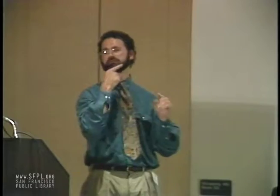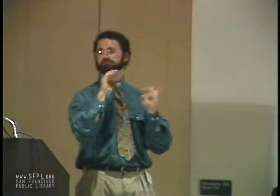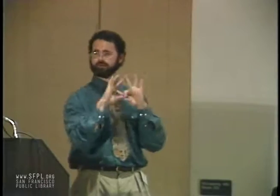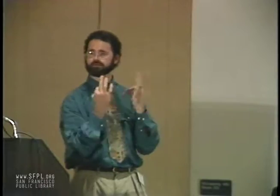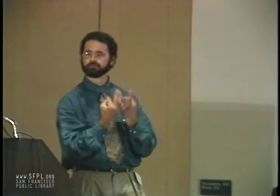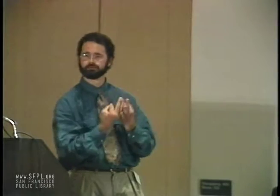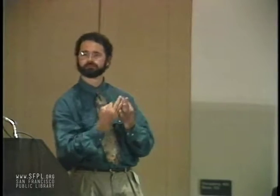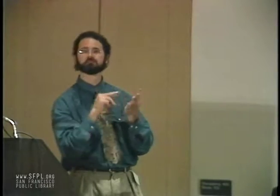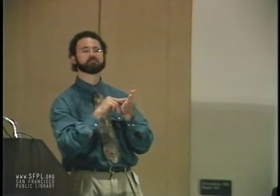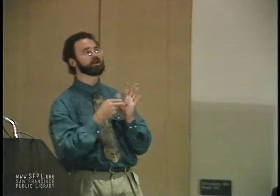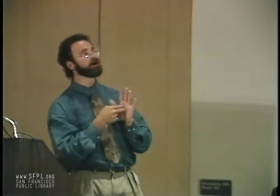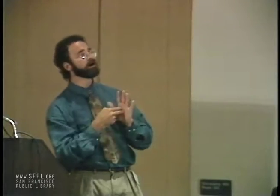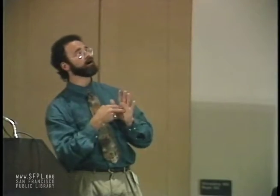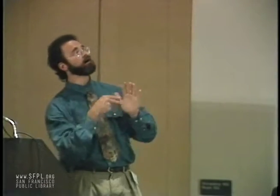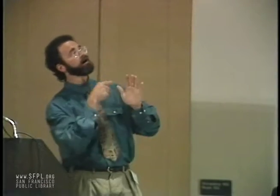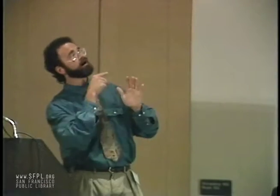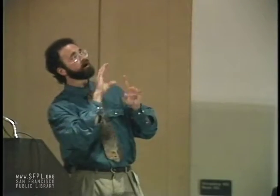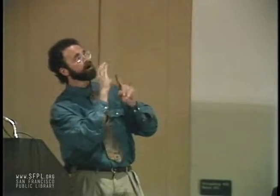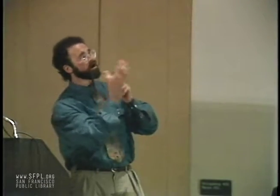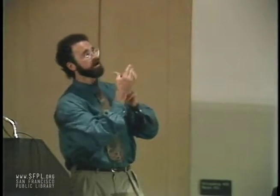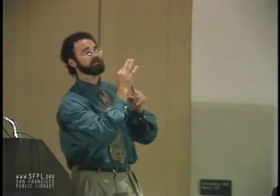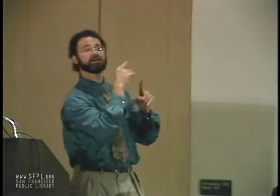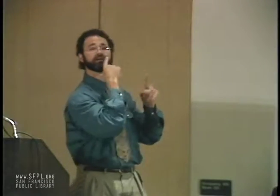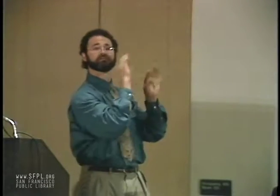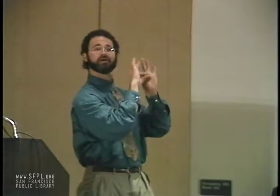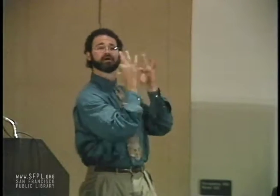You have to realize that 90% of deaf people are born to hearing